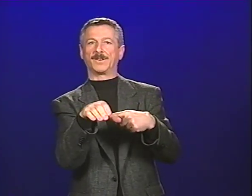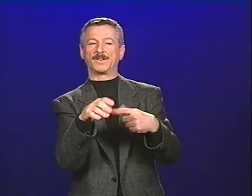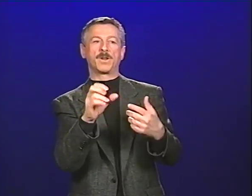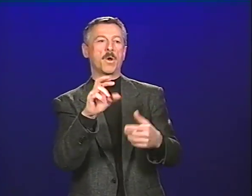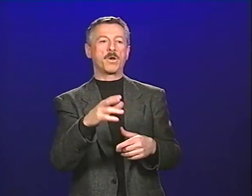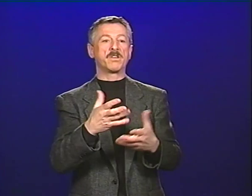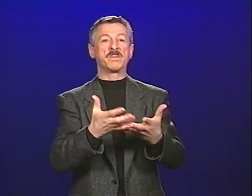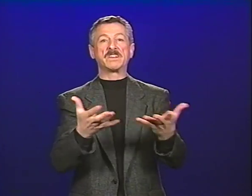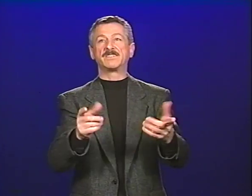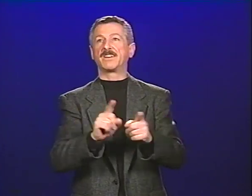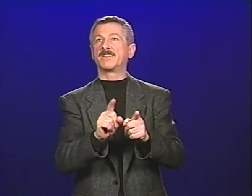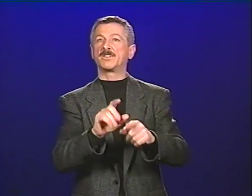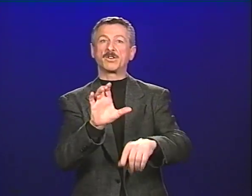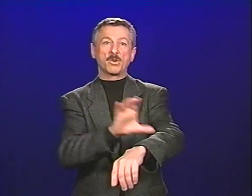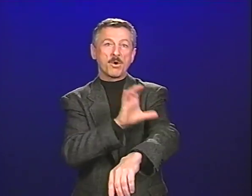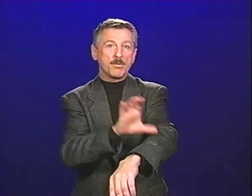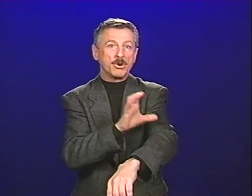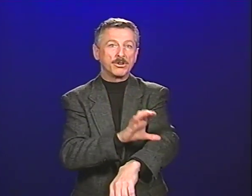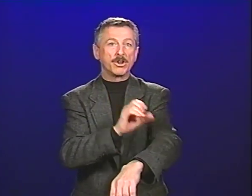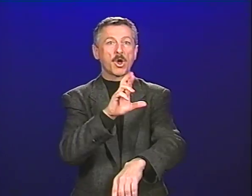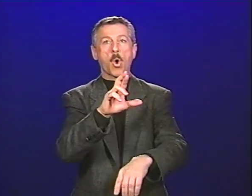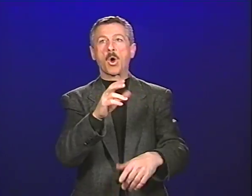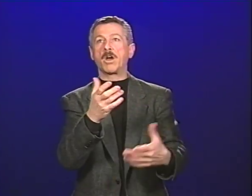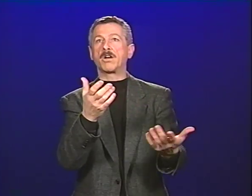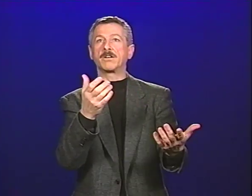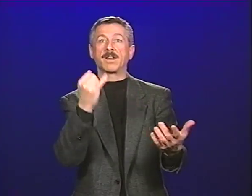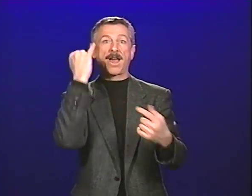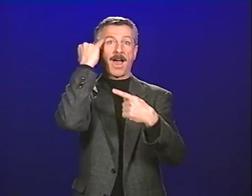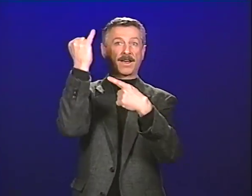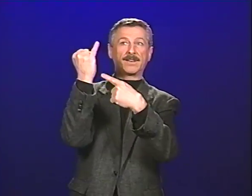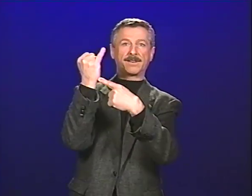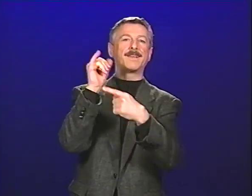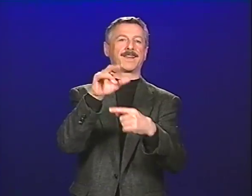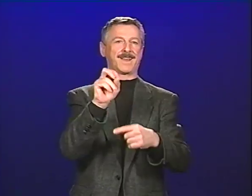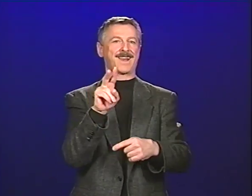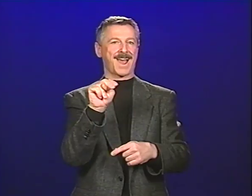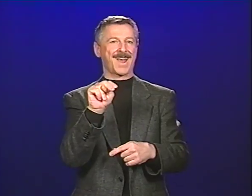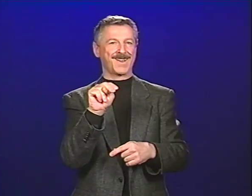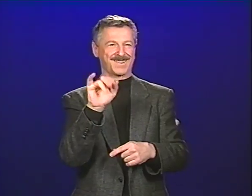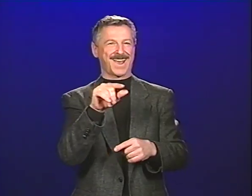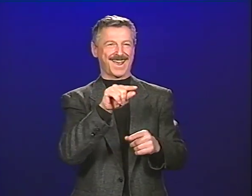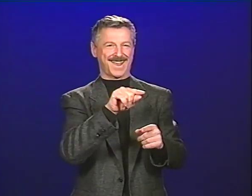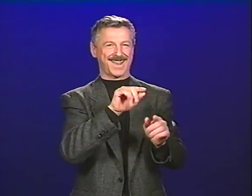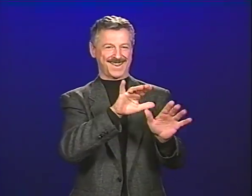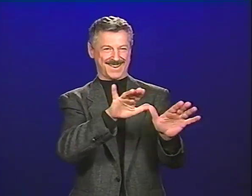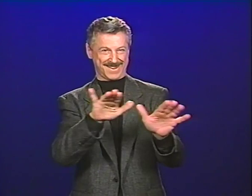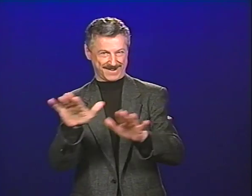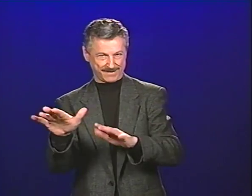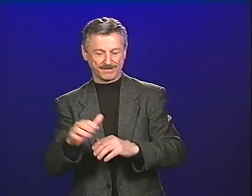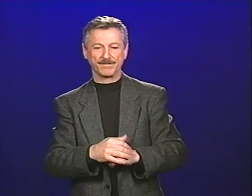names a place. It's a noun. Signs like computer or idea are both nouns referring to